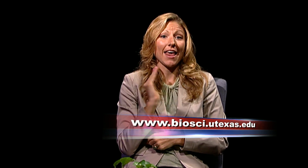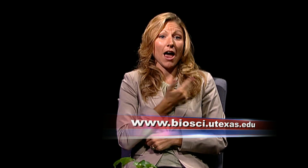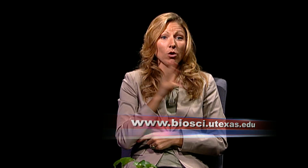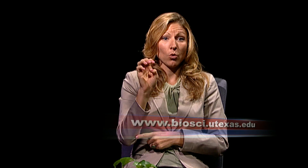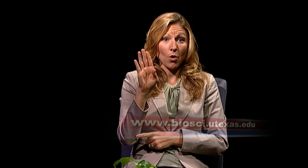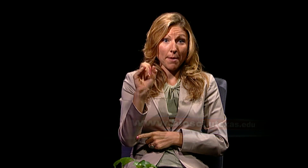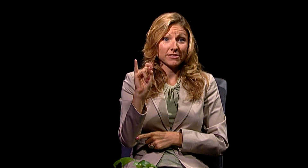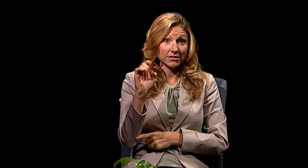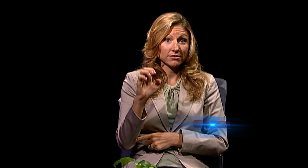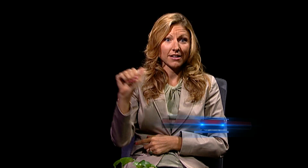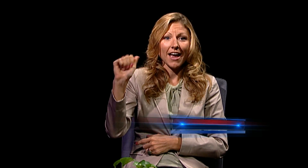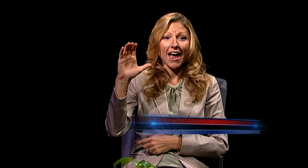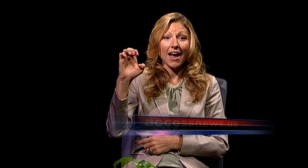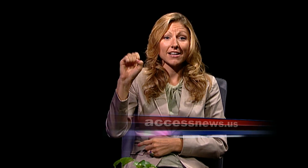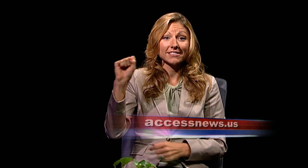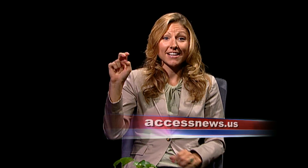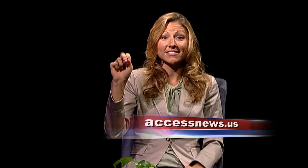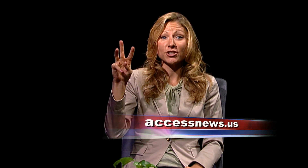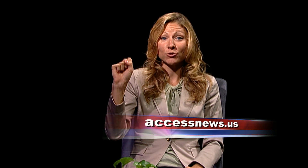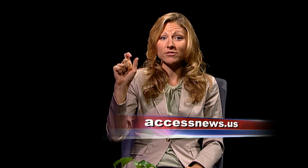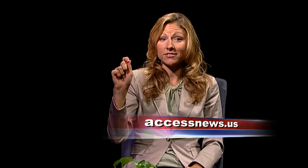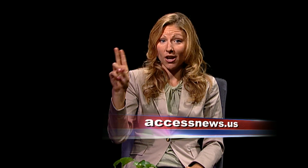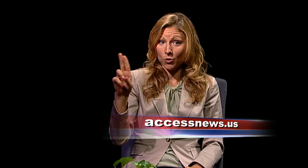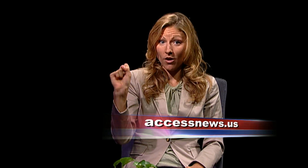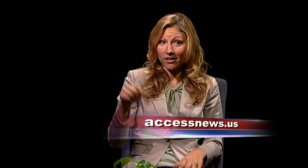biosci.utexas.edu and at our website,